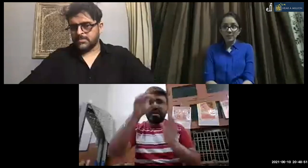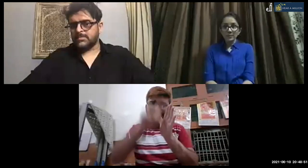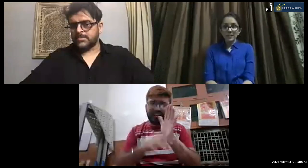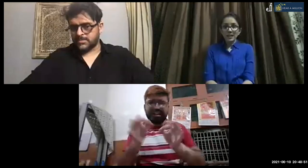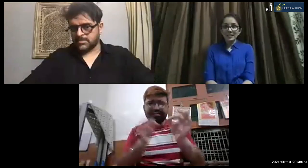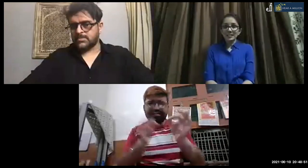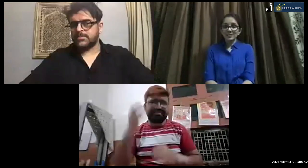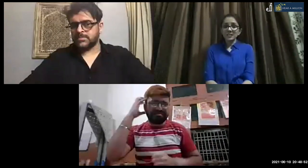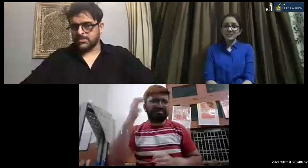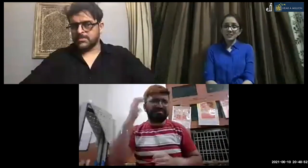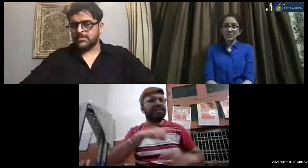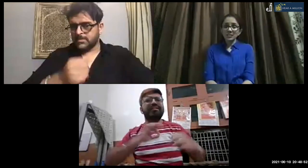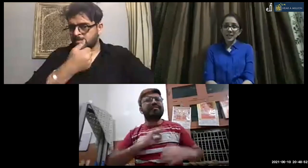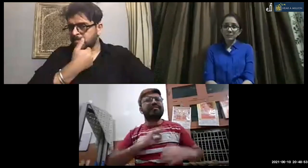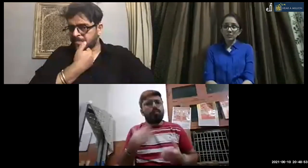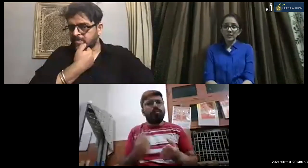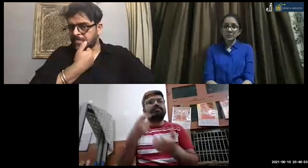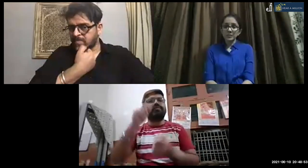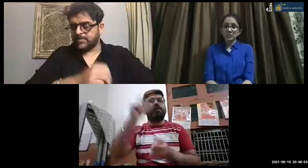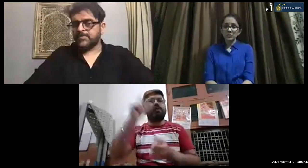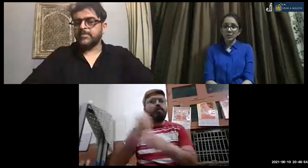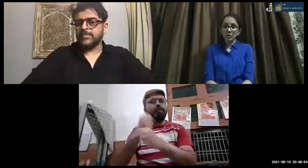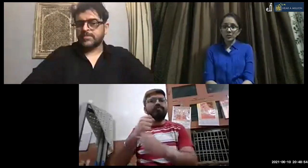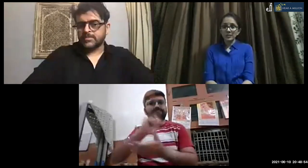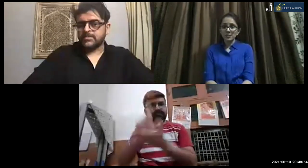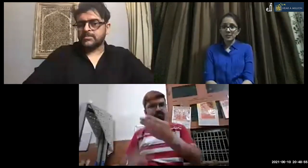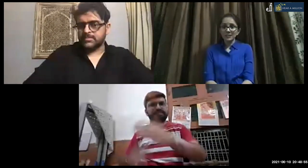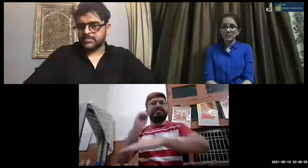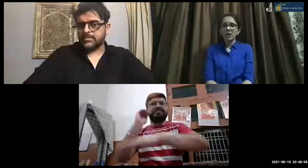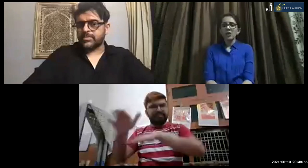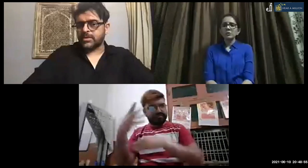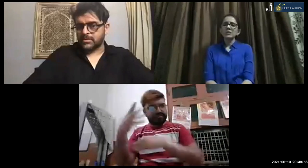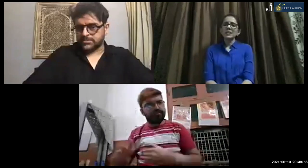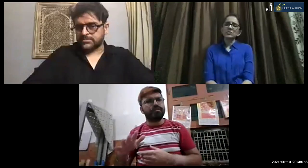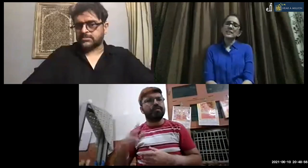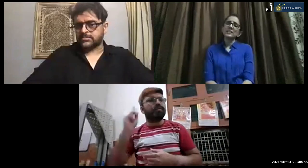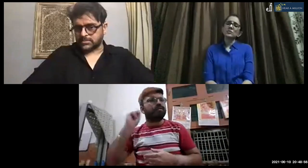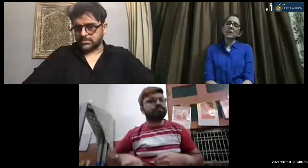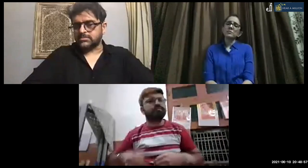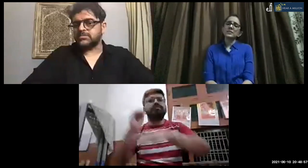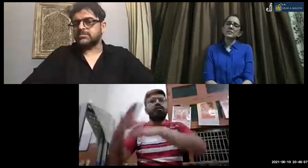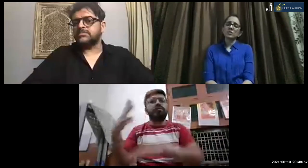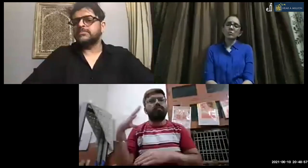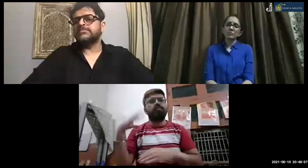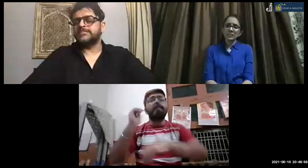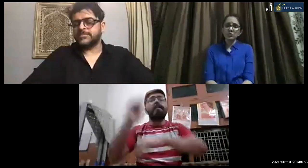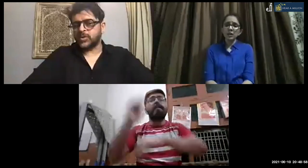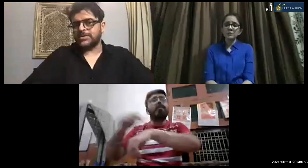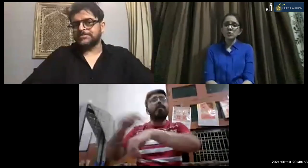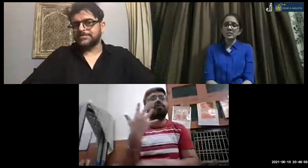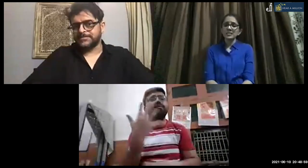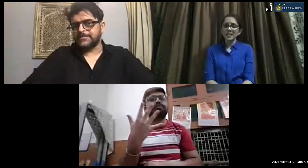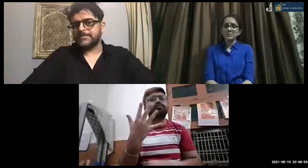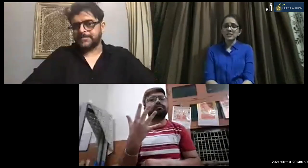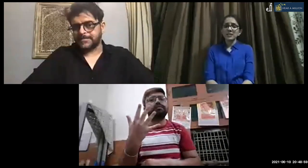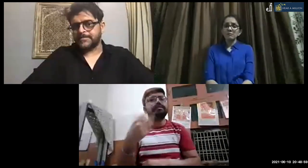all. And they are such in-depth, explanations about oralism, etc. We would like to write to the government, and we've written to the government